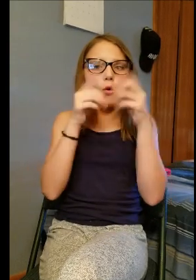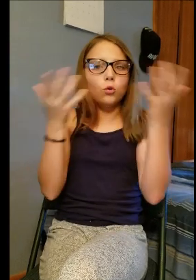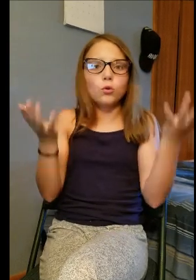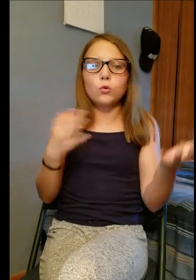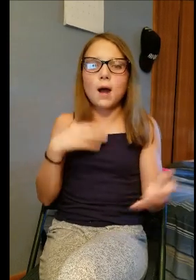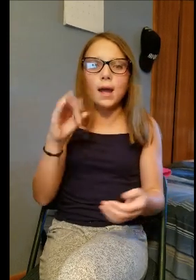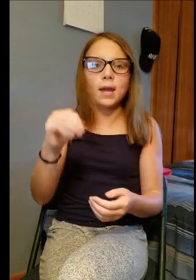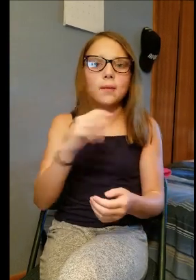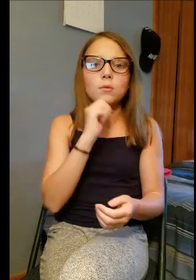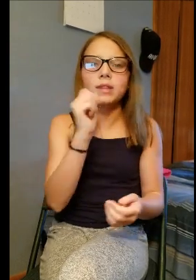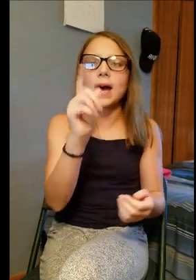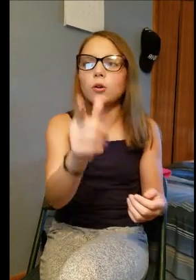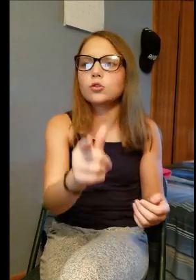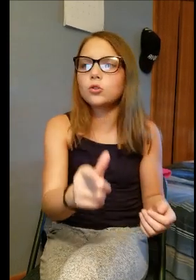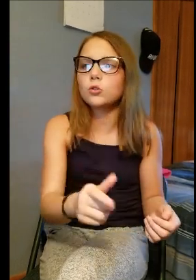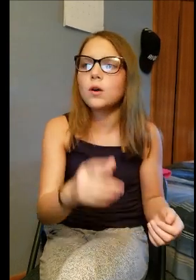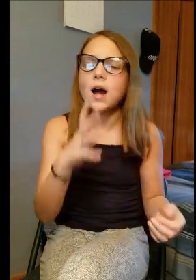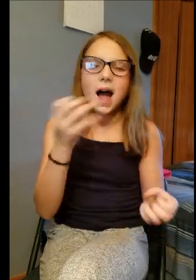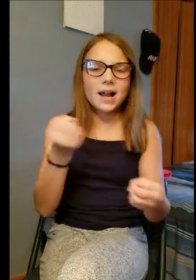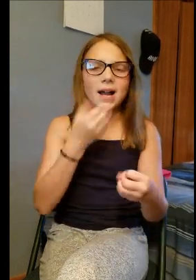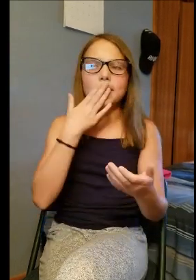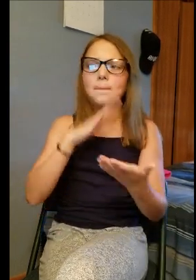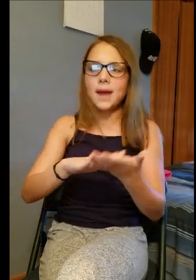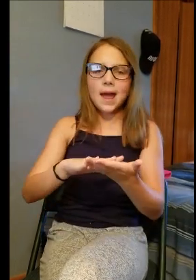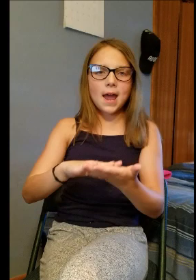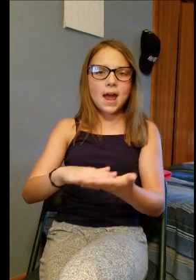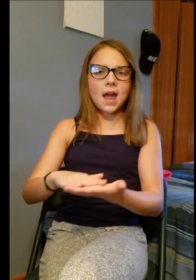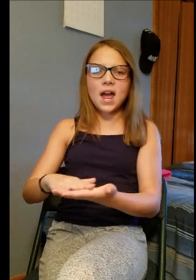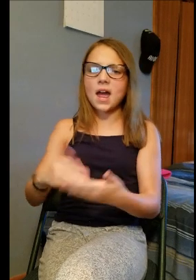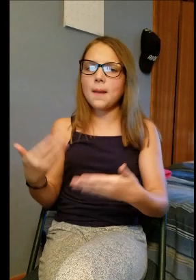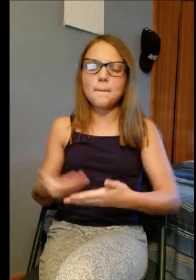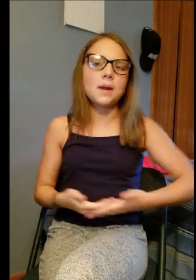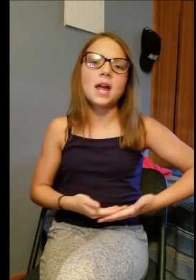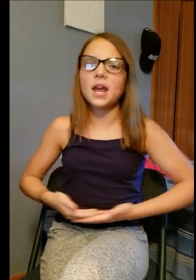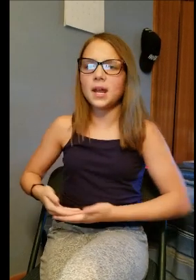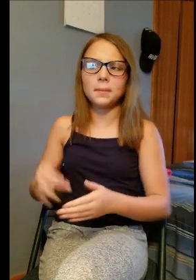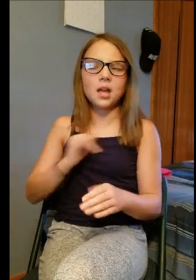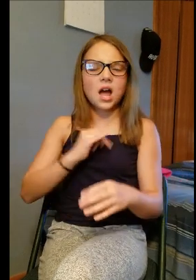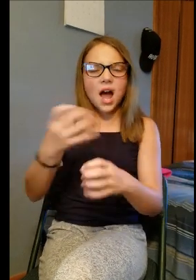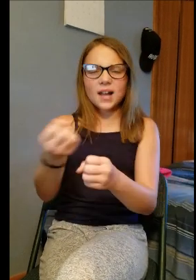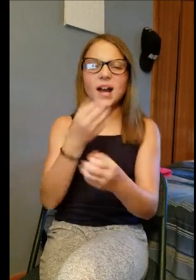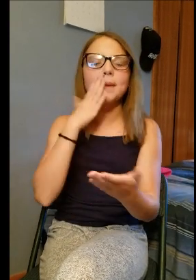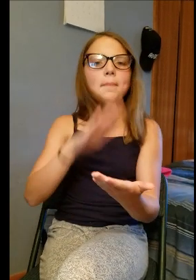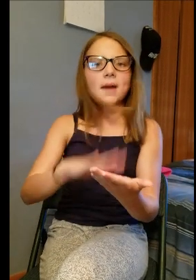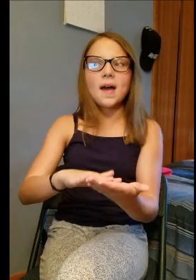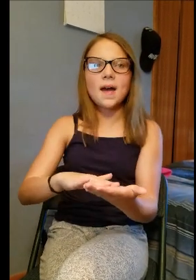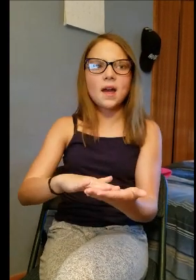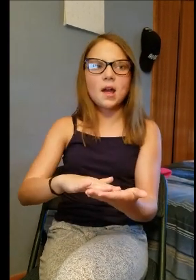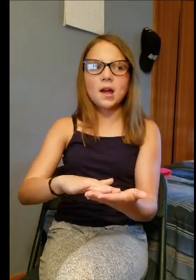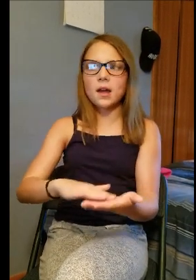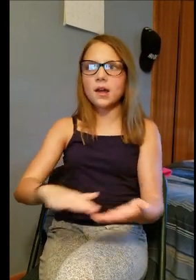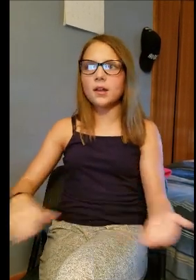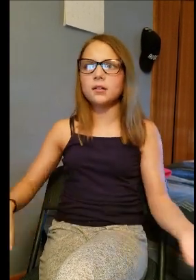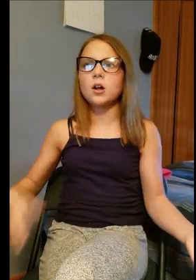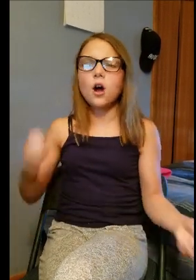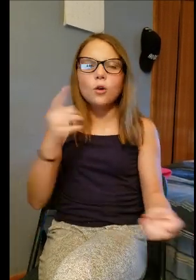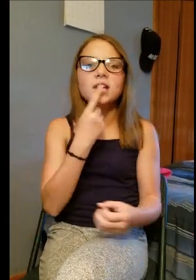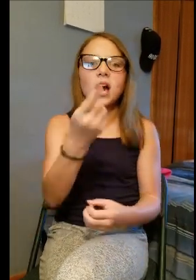who I am without you I got it bad, baby I got it bad Oh, tell